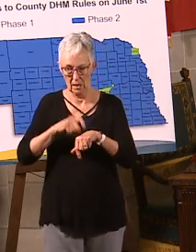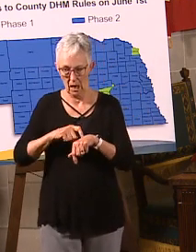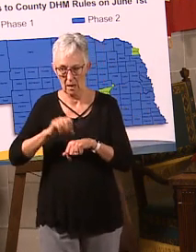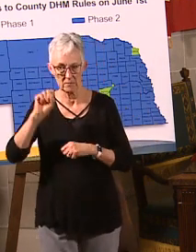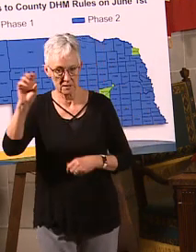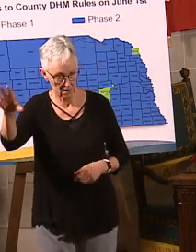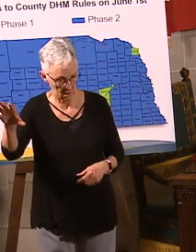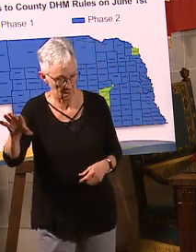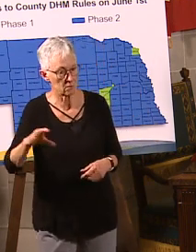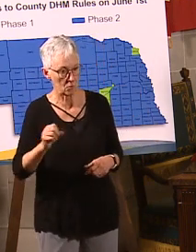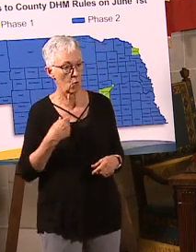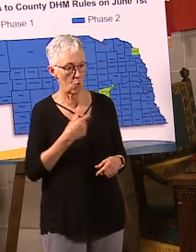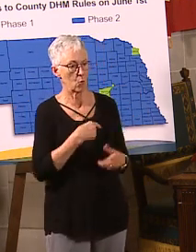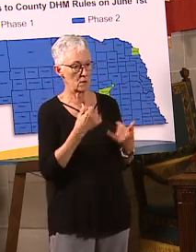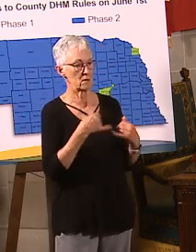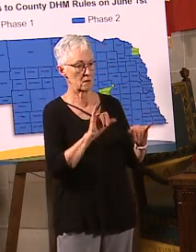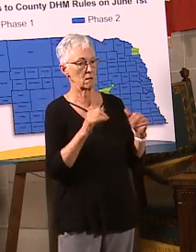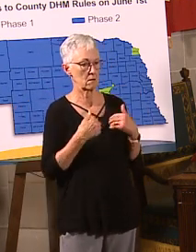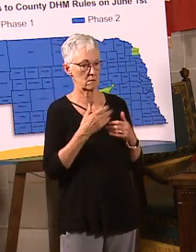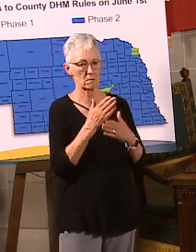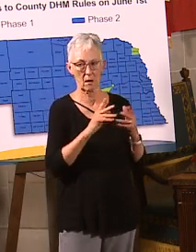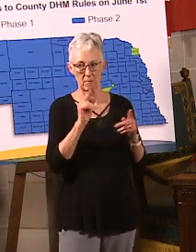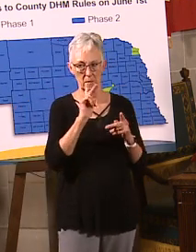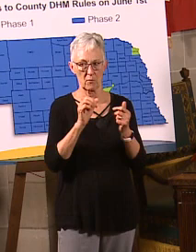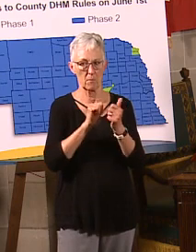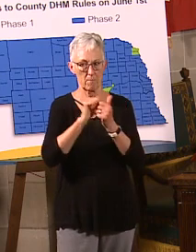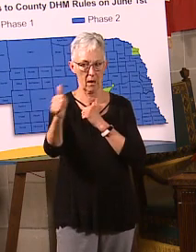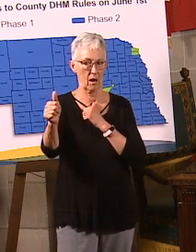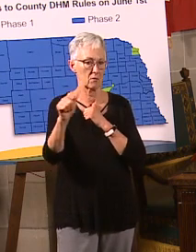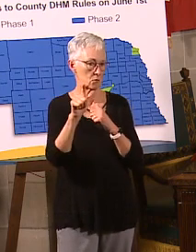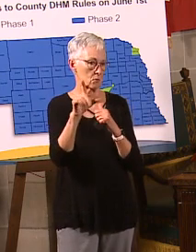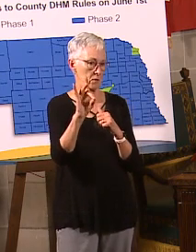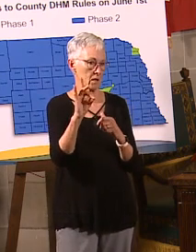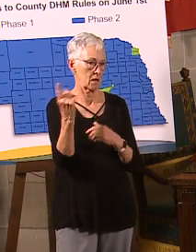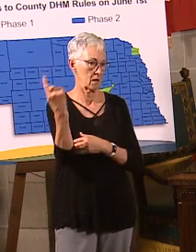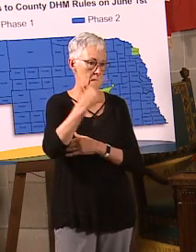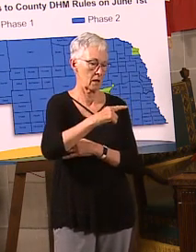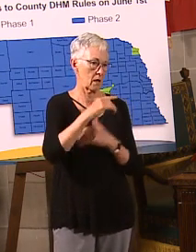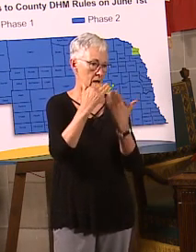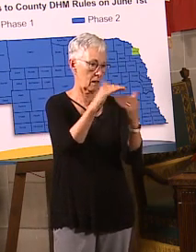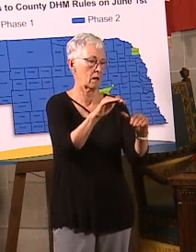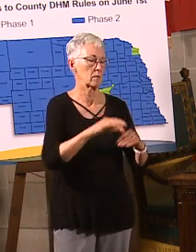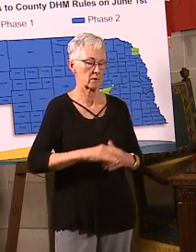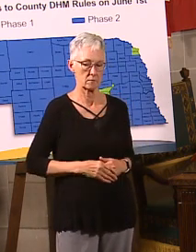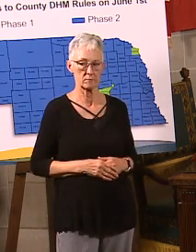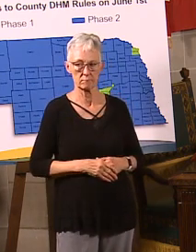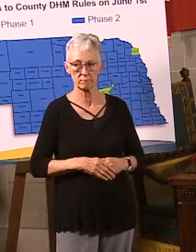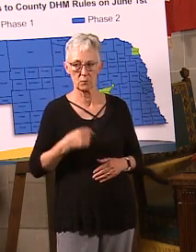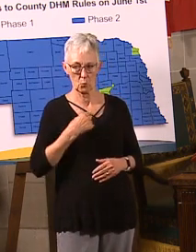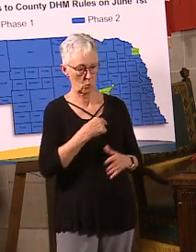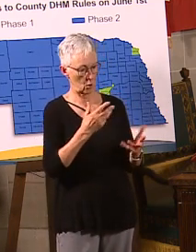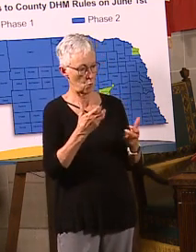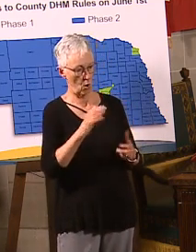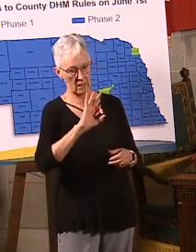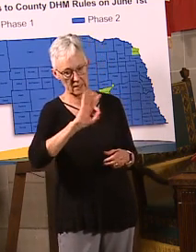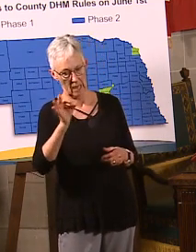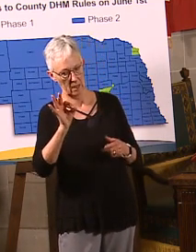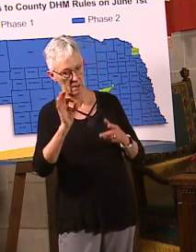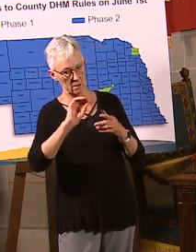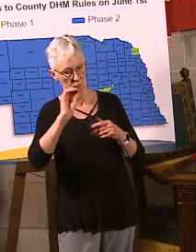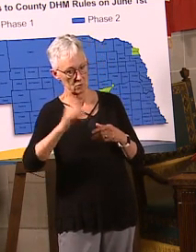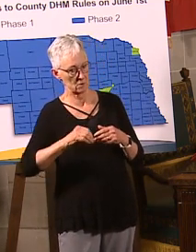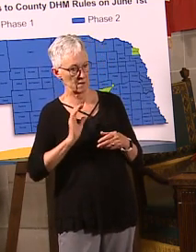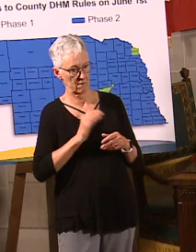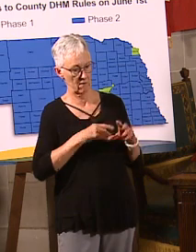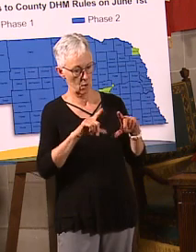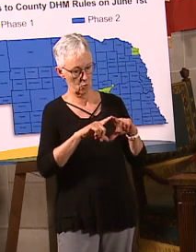mark that we're shooting for to be able to get back to. So we want to get back to over 90% within the 28 days. And